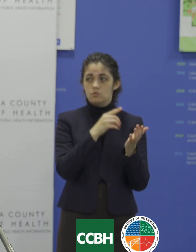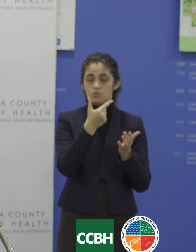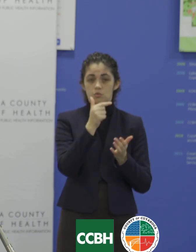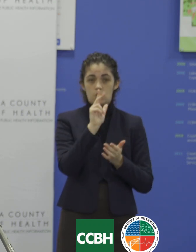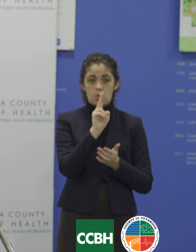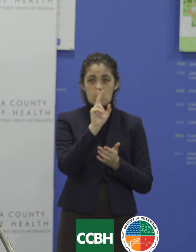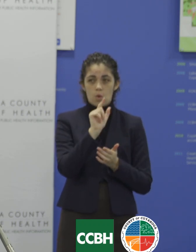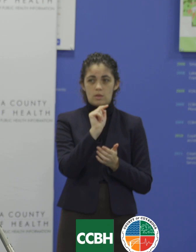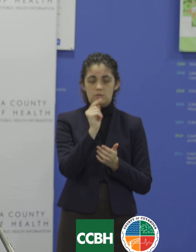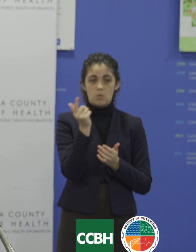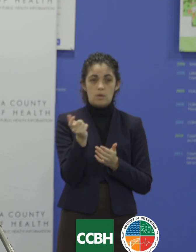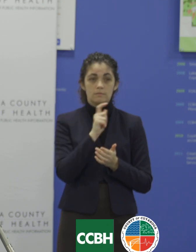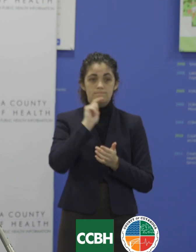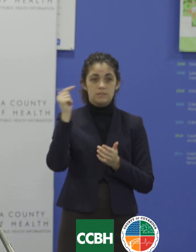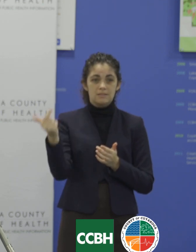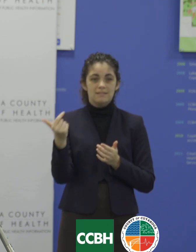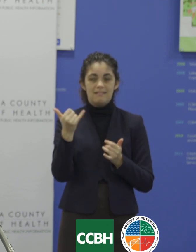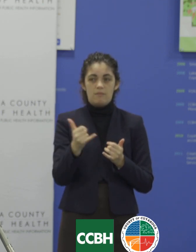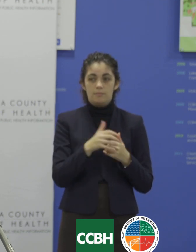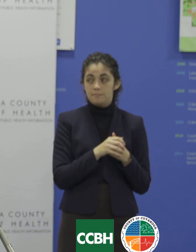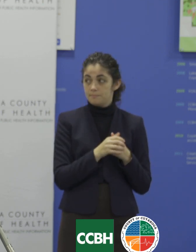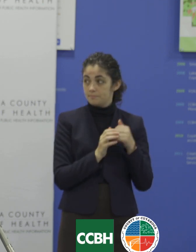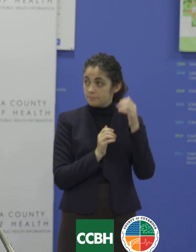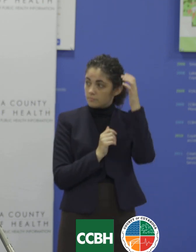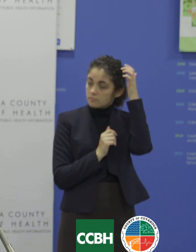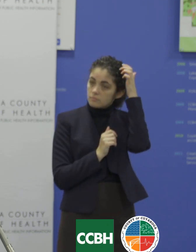so I'll transition to Dr. Gullett.